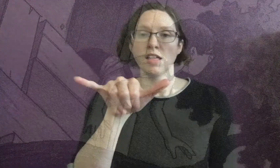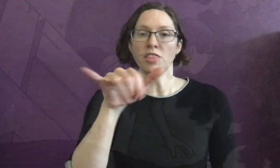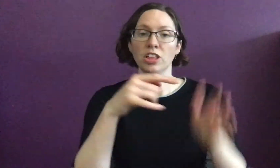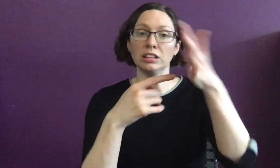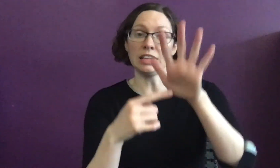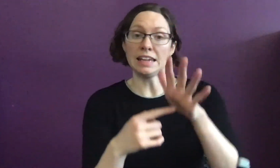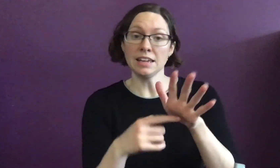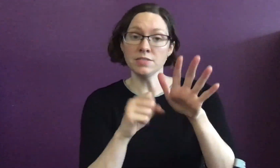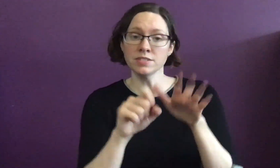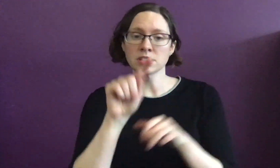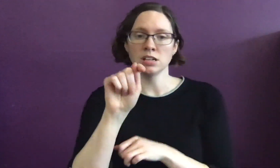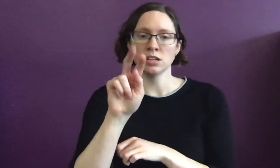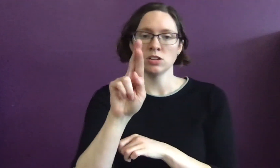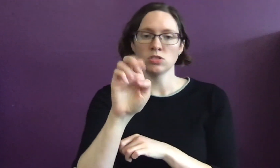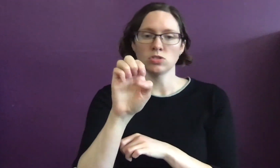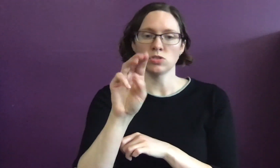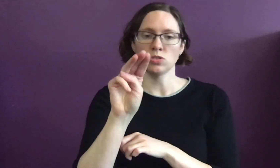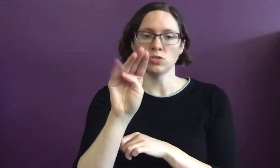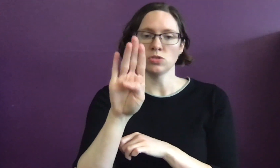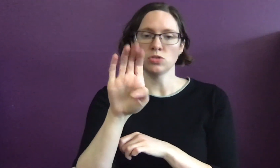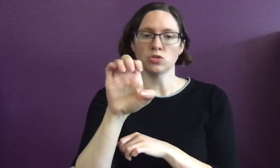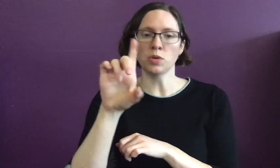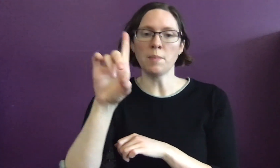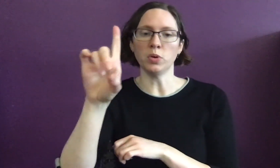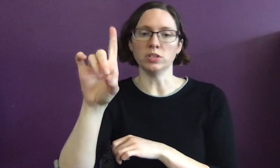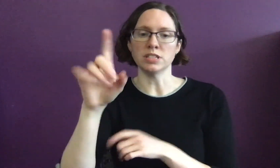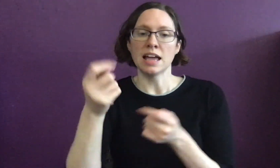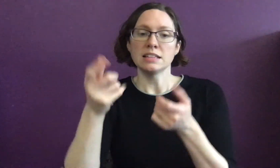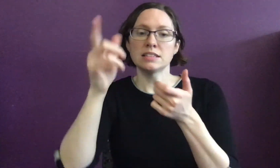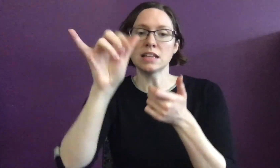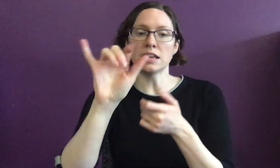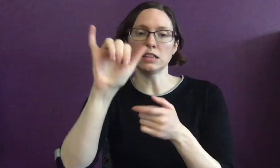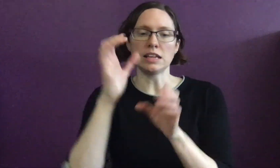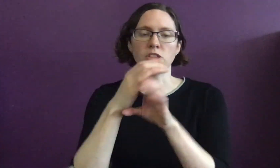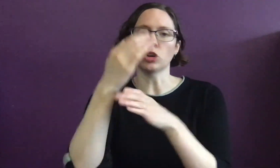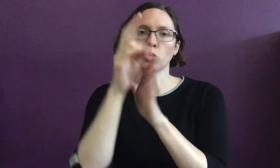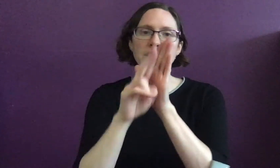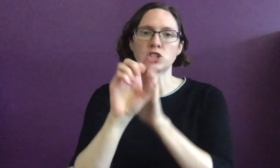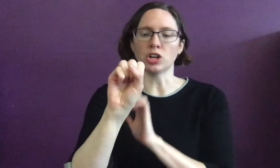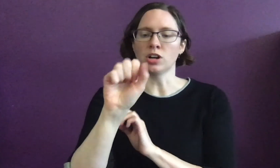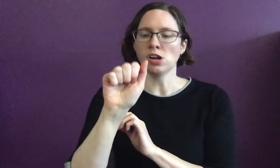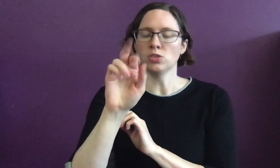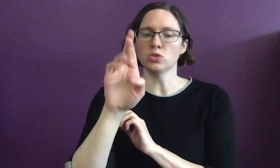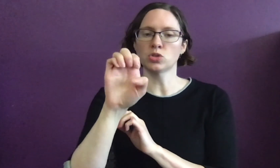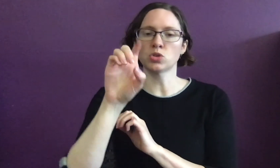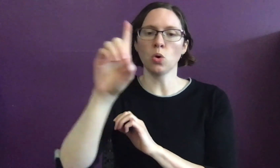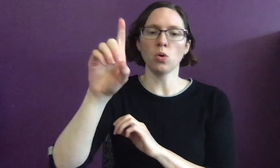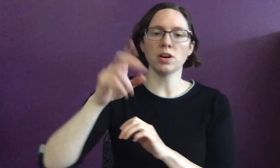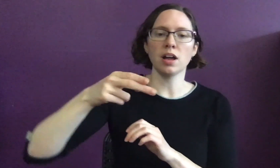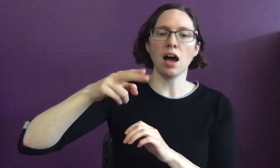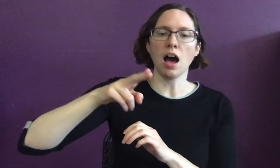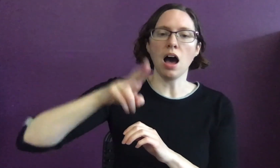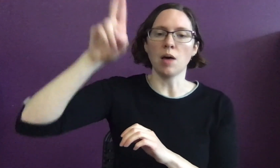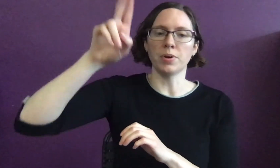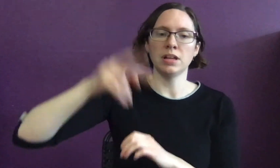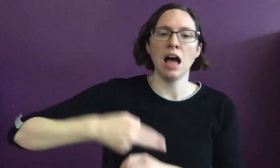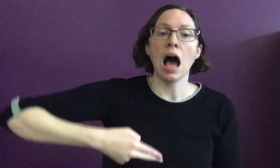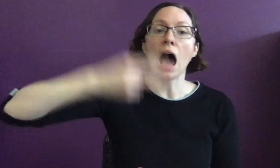The leaves trembled. Suddenly, the creature soared up